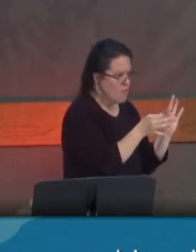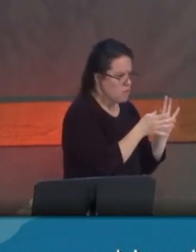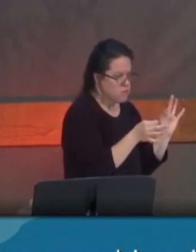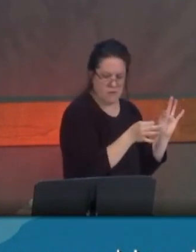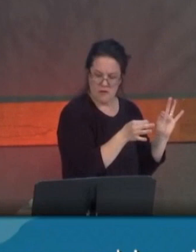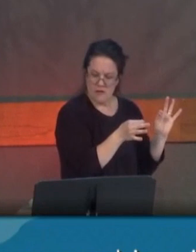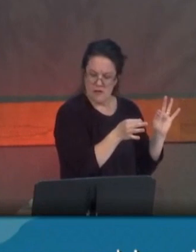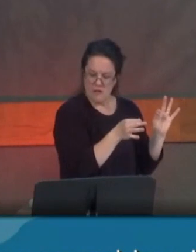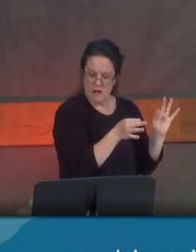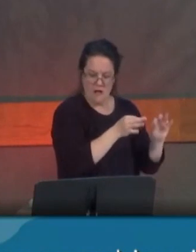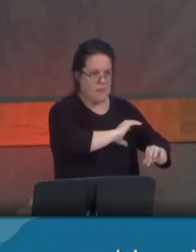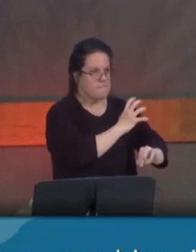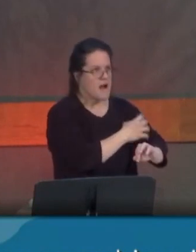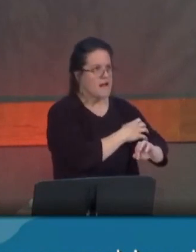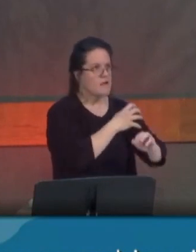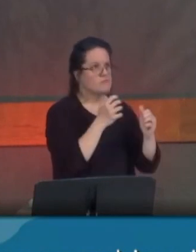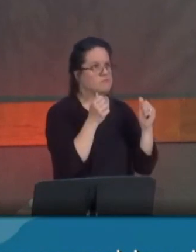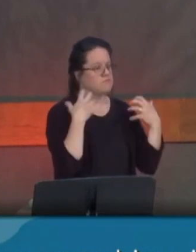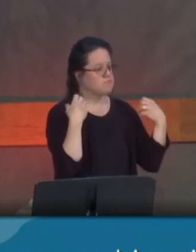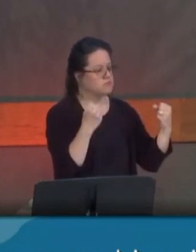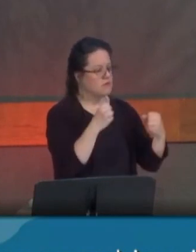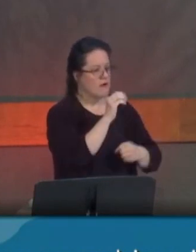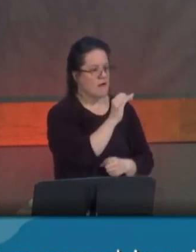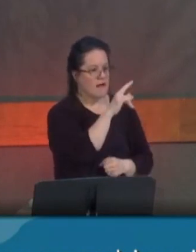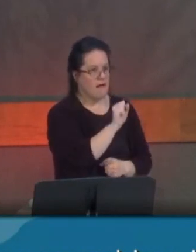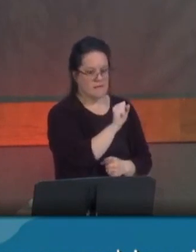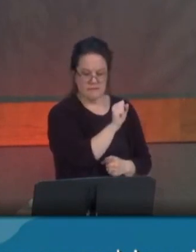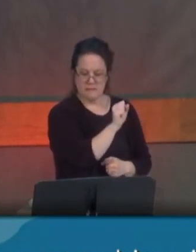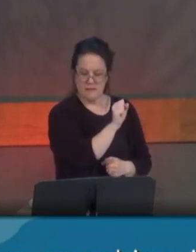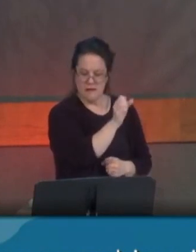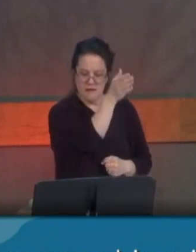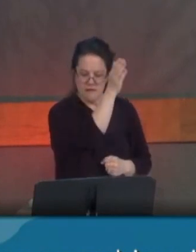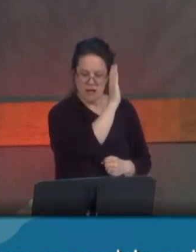But unfortunately, not in the Novus Ordo.